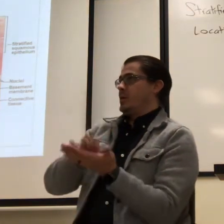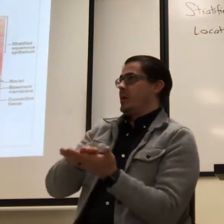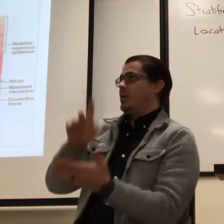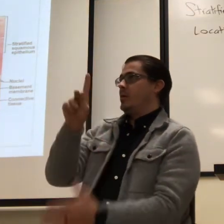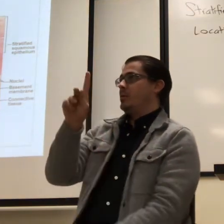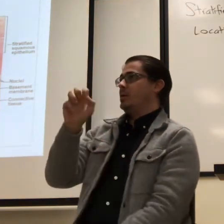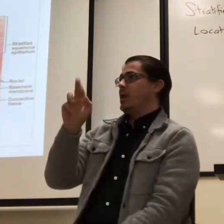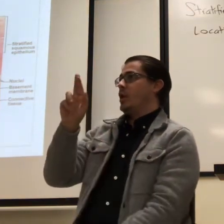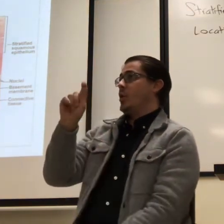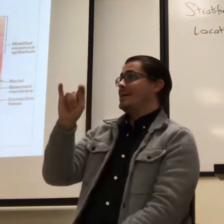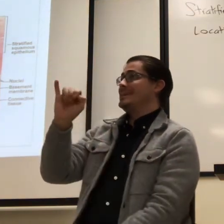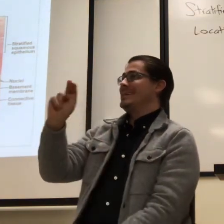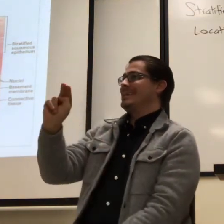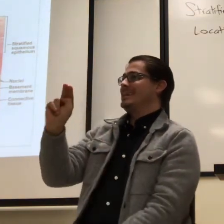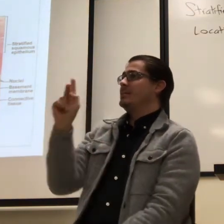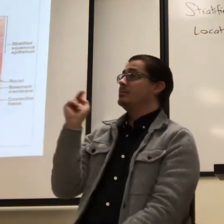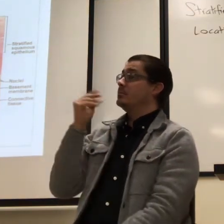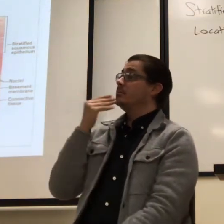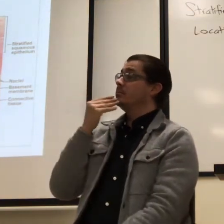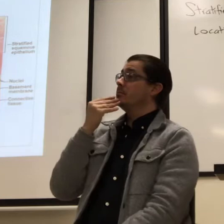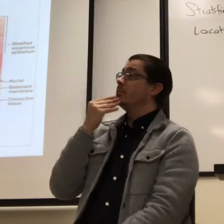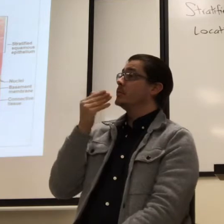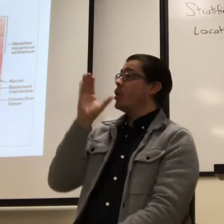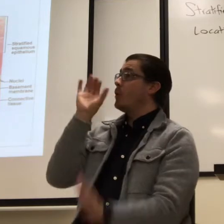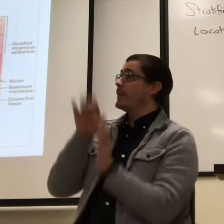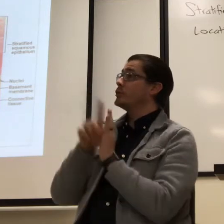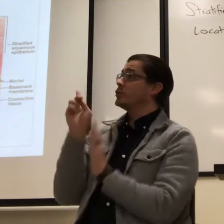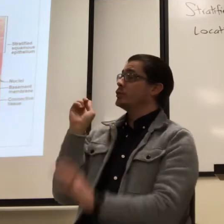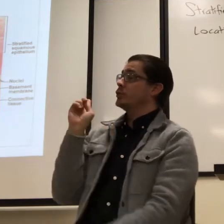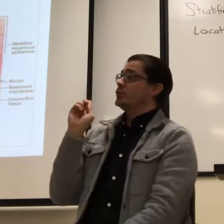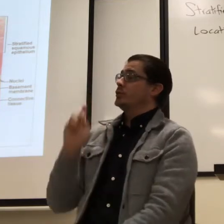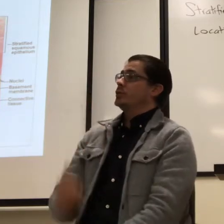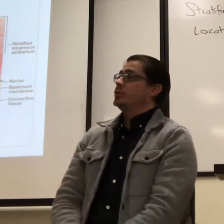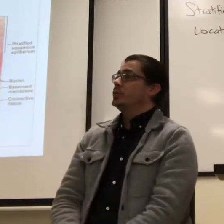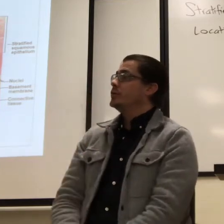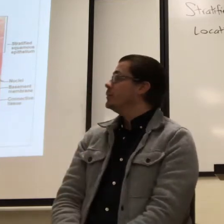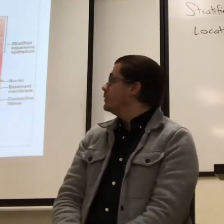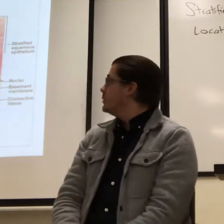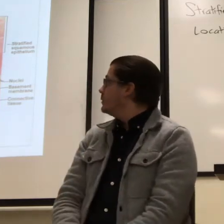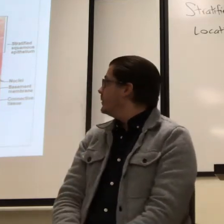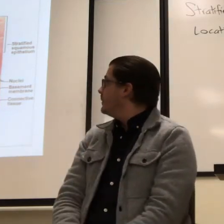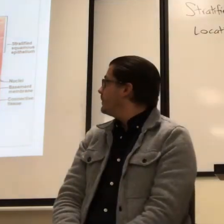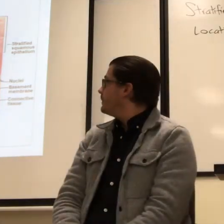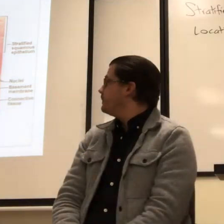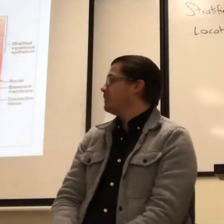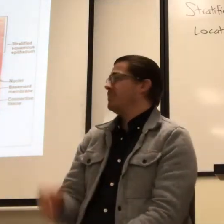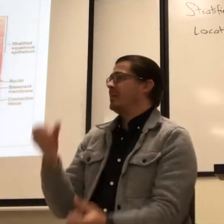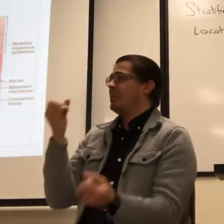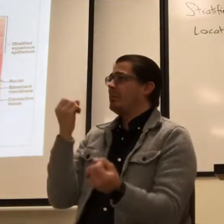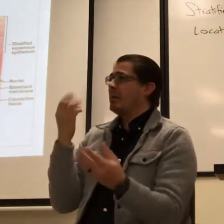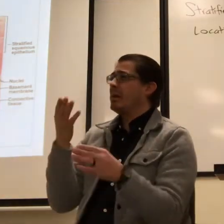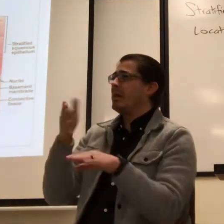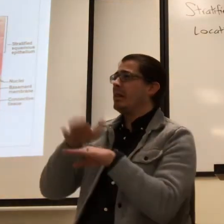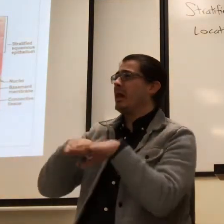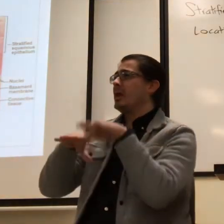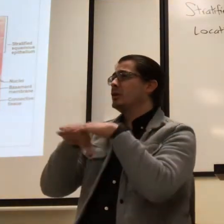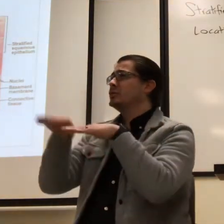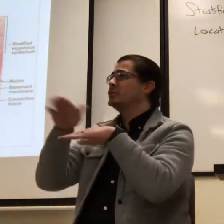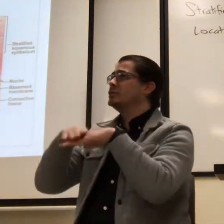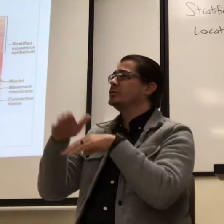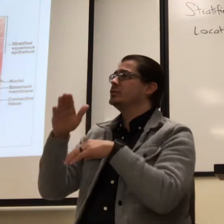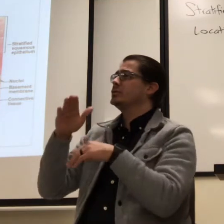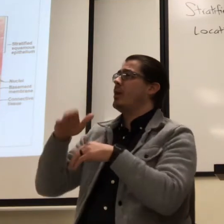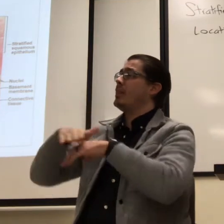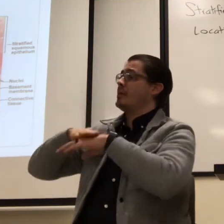keratin. Yeah, this is a good picture of it here. Now, because you have many layers on the apical surface,